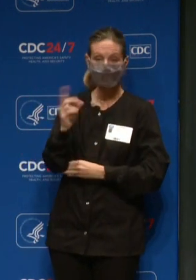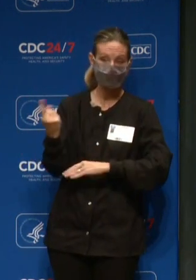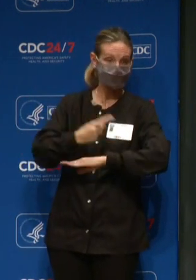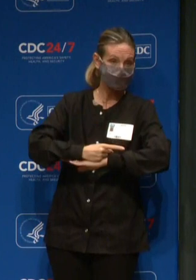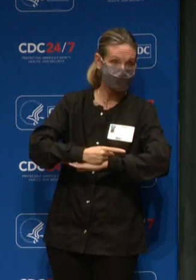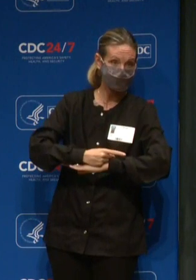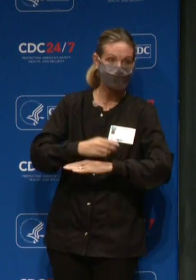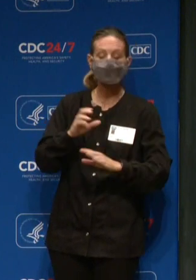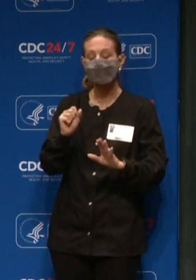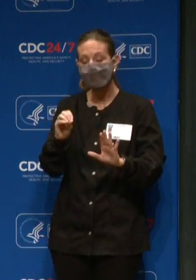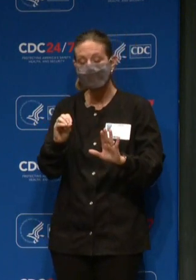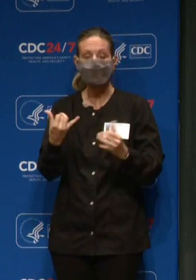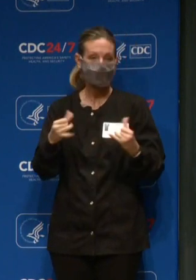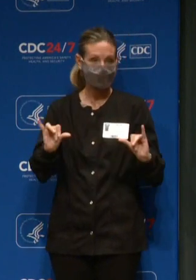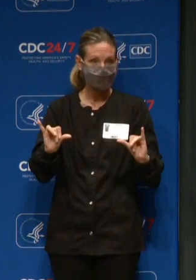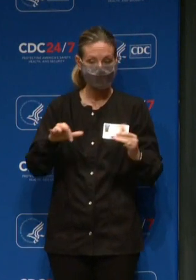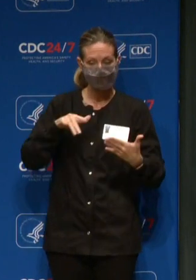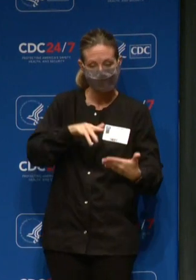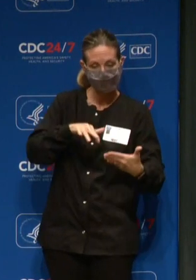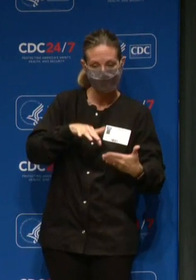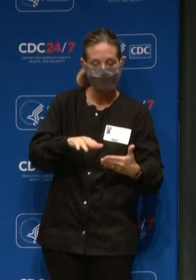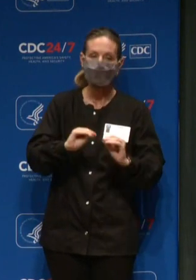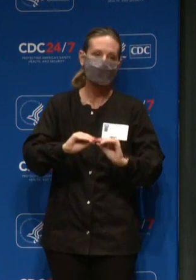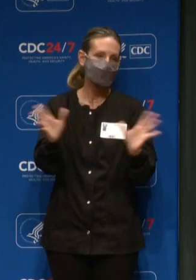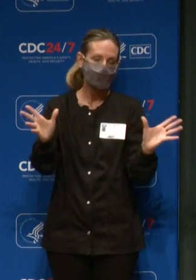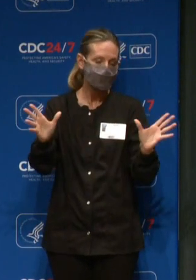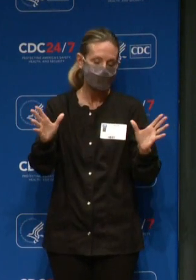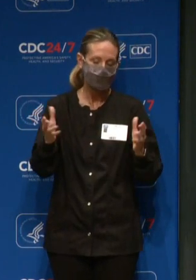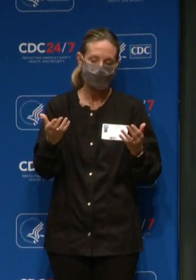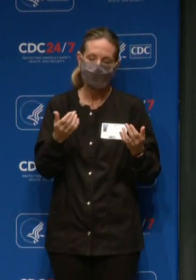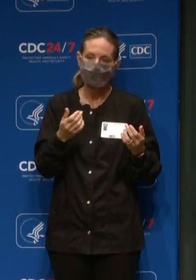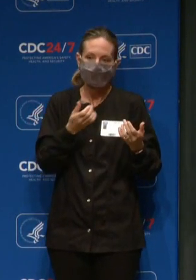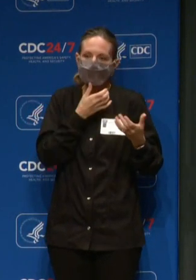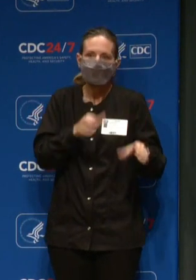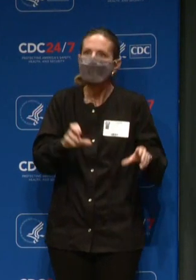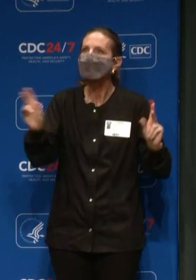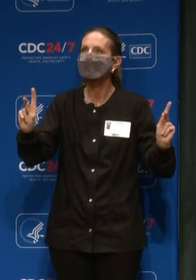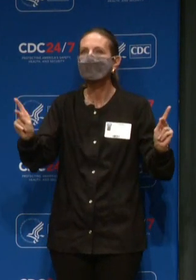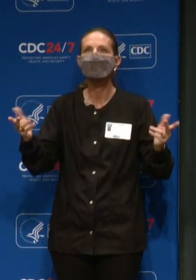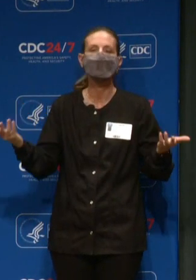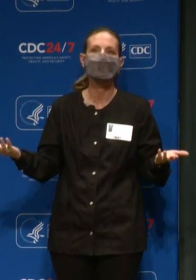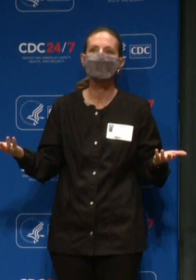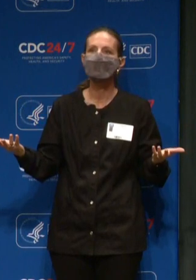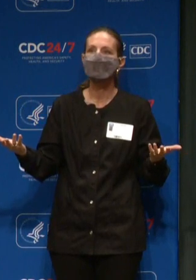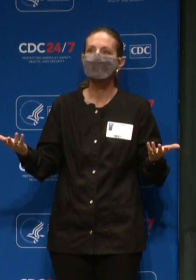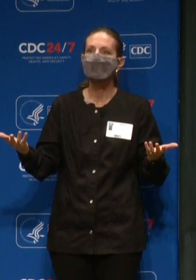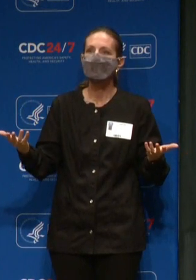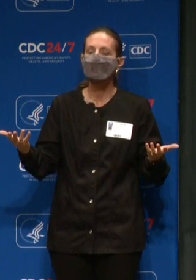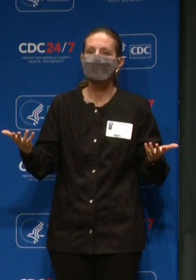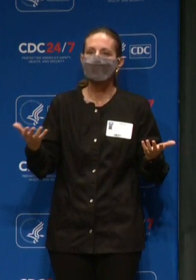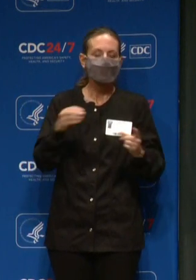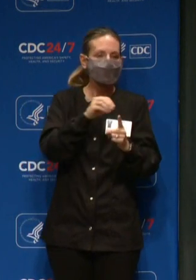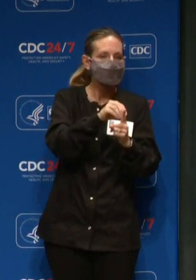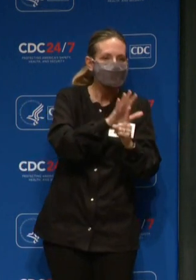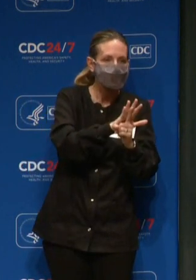under evaluation. Obviously, we don't want to have people be quarantined